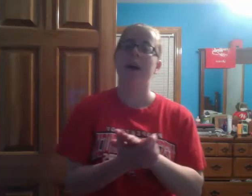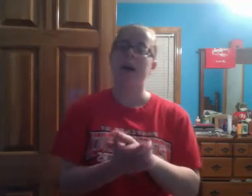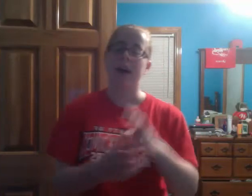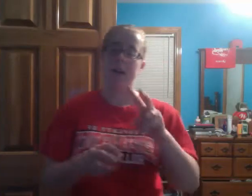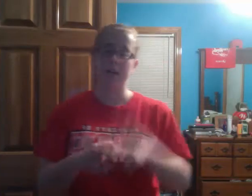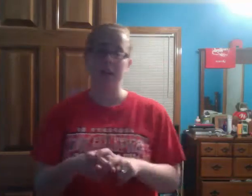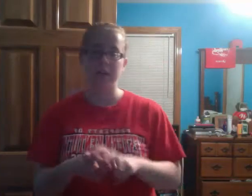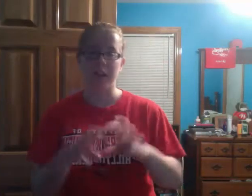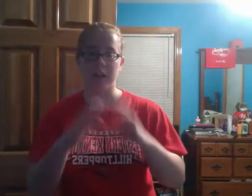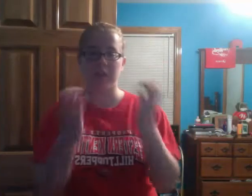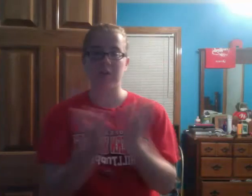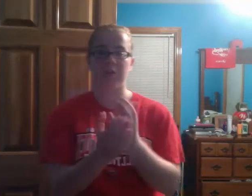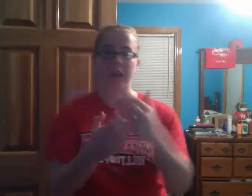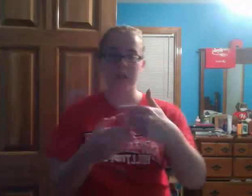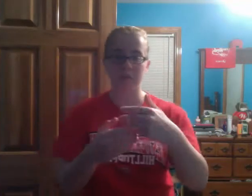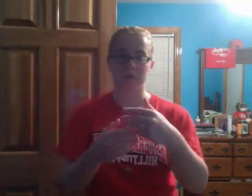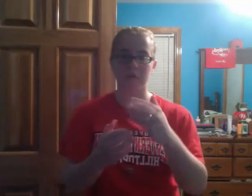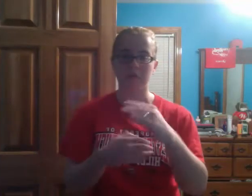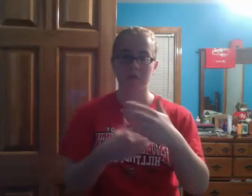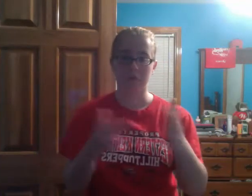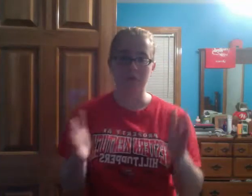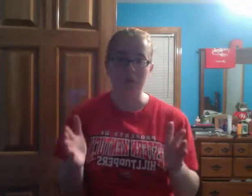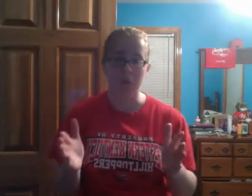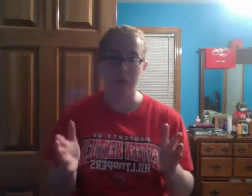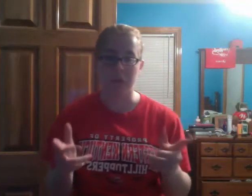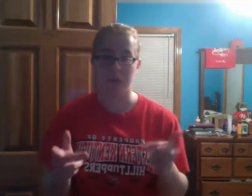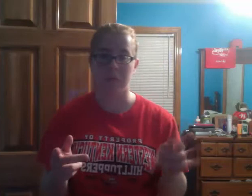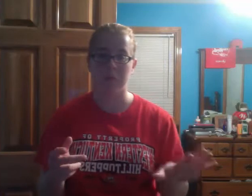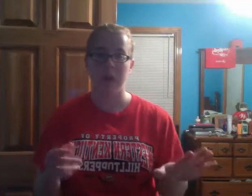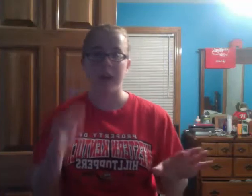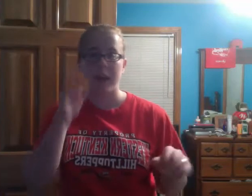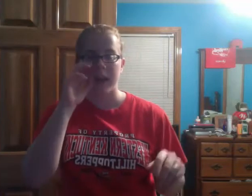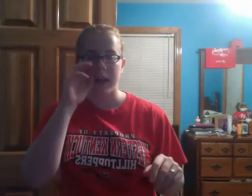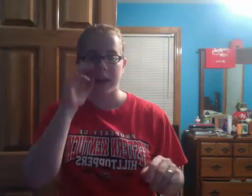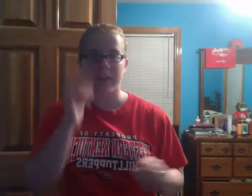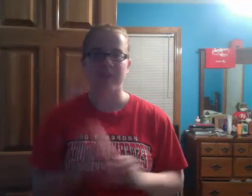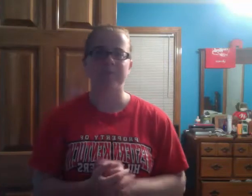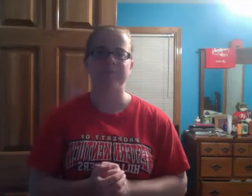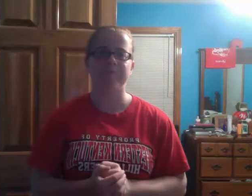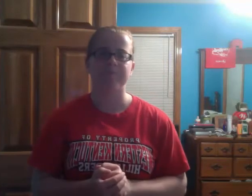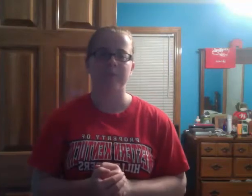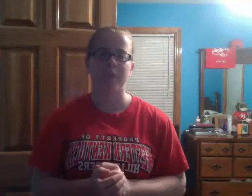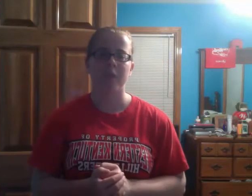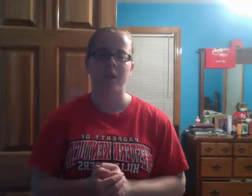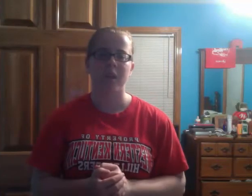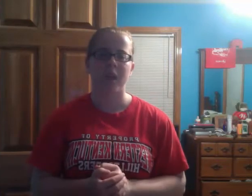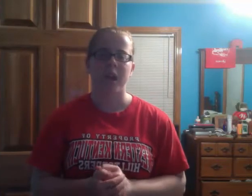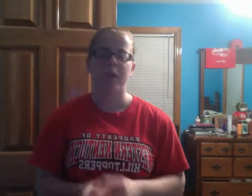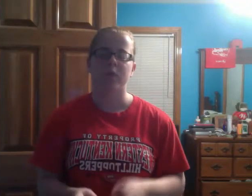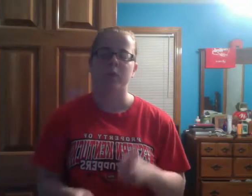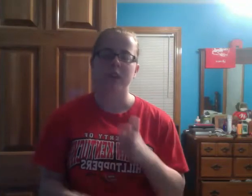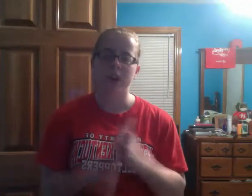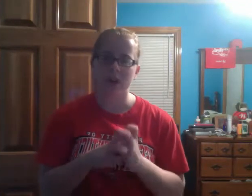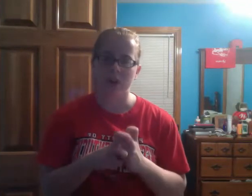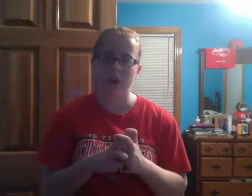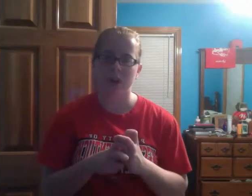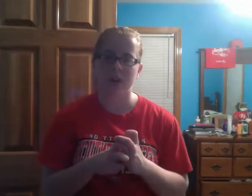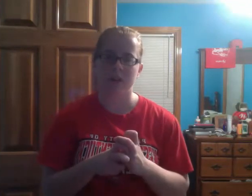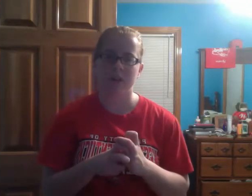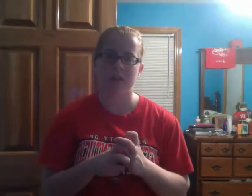I sat in the classroom with him, and it was really hard